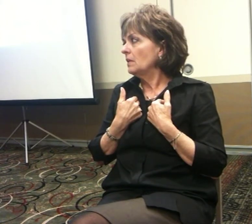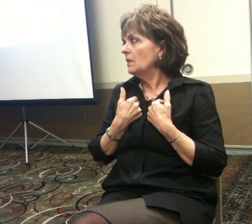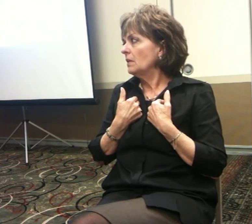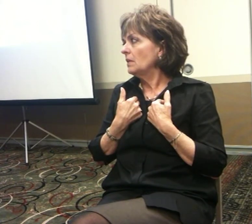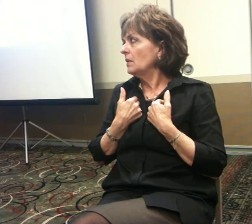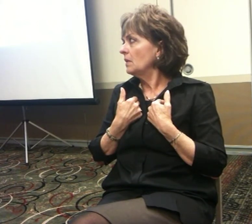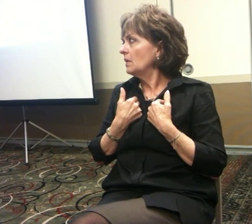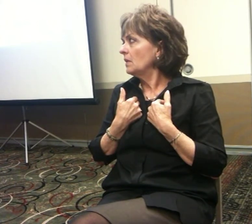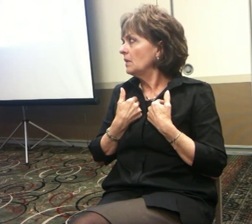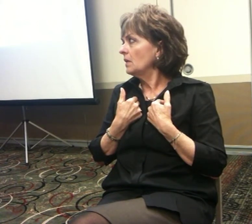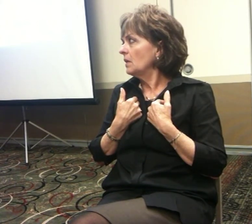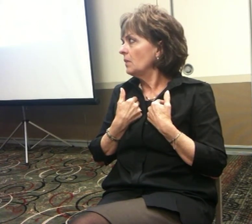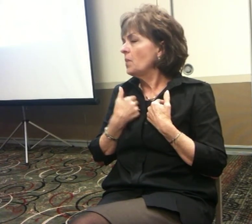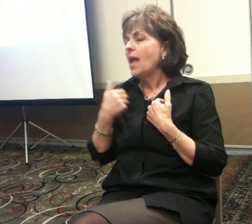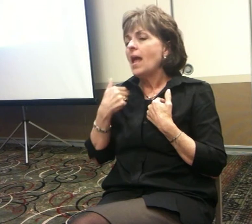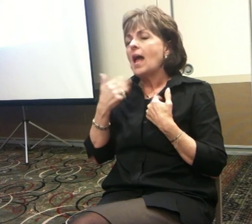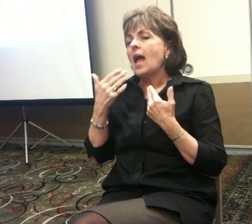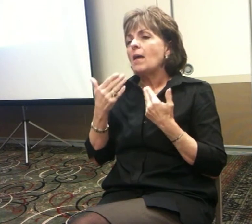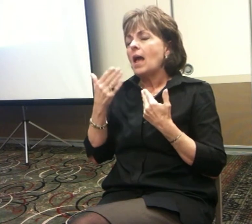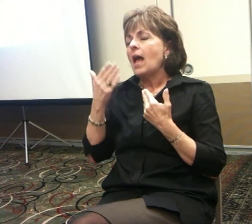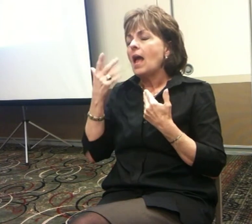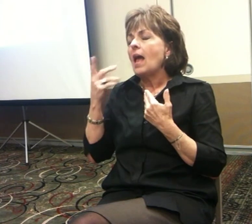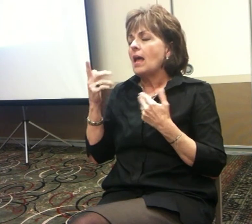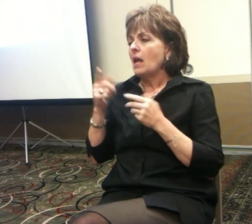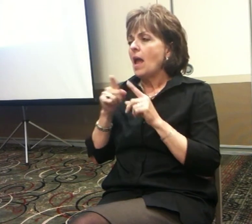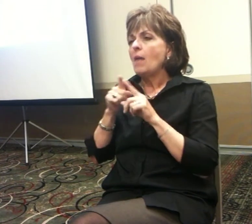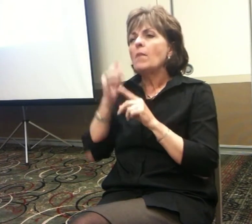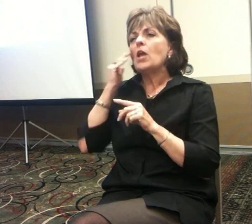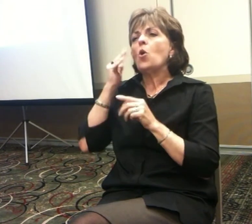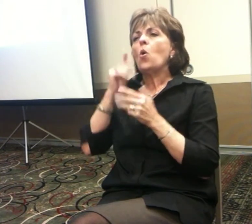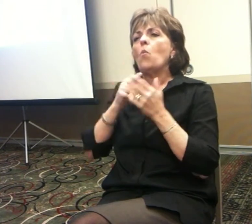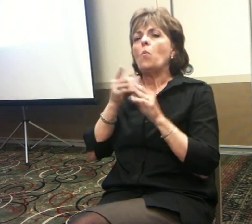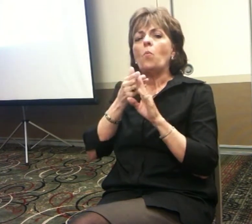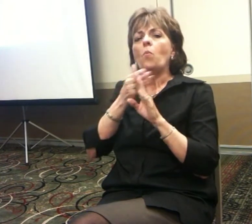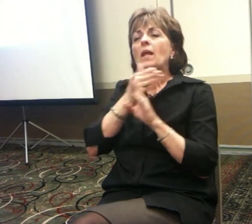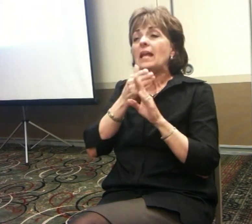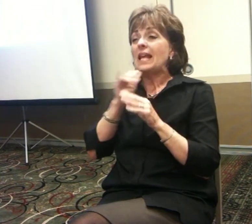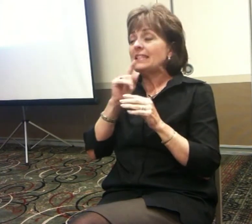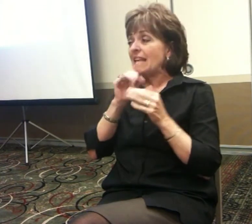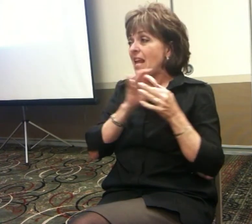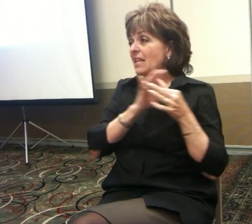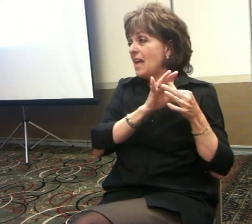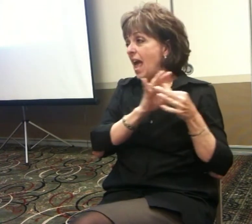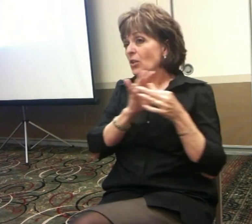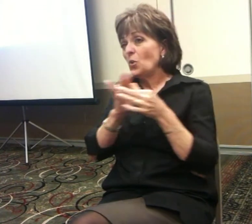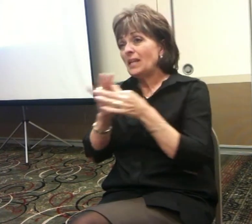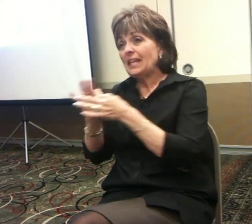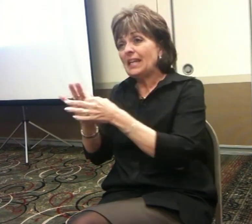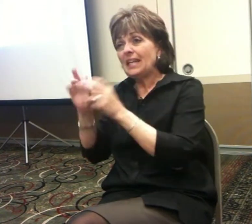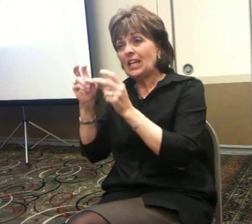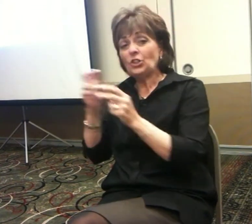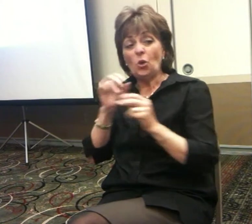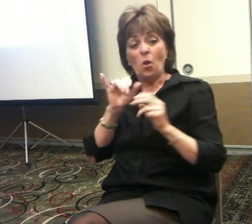Okay. I might know about what was going on. It also could give me a sense of, is this a continuity issue? Were these behavior problems then, and they're